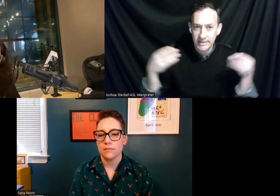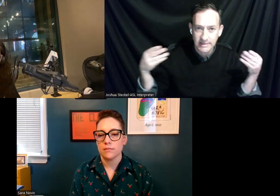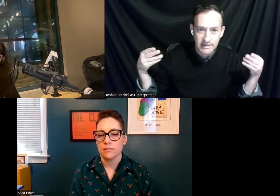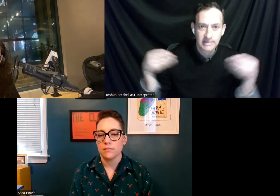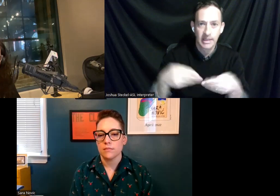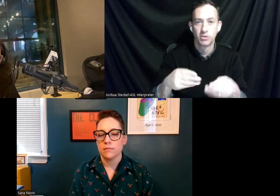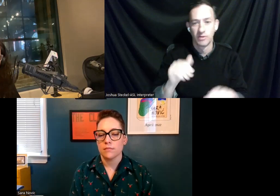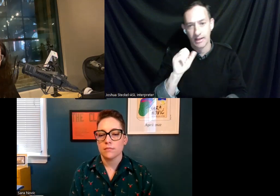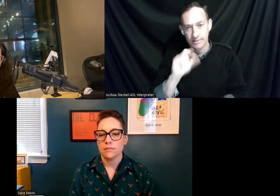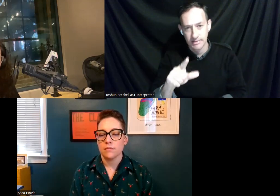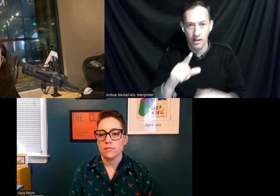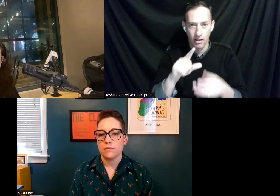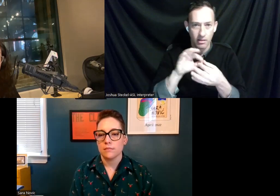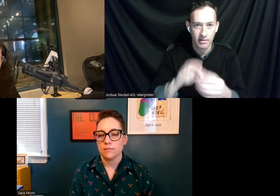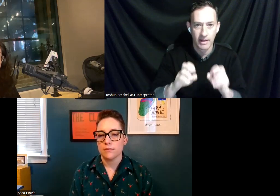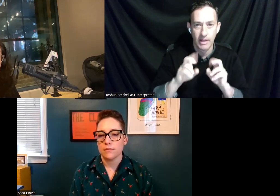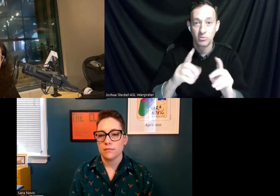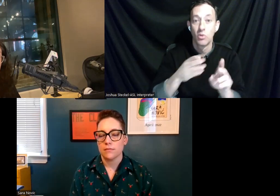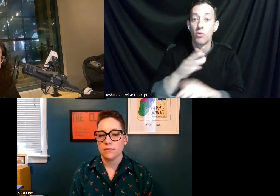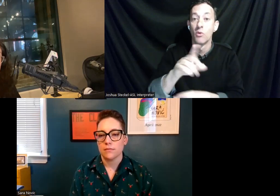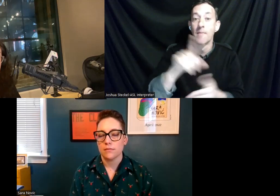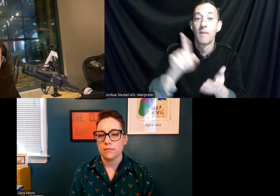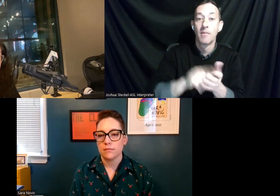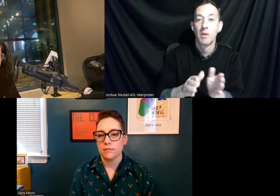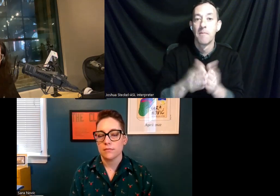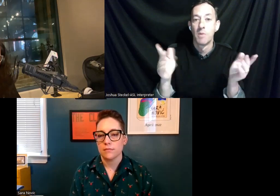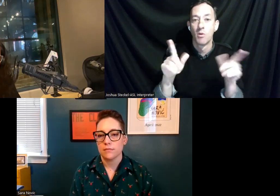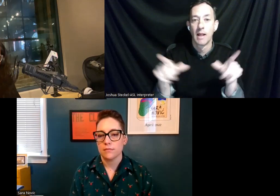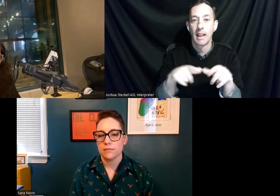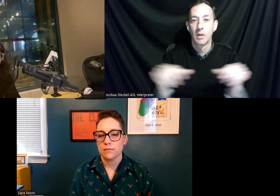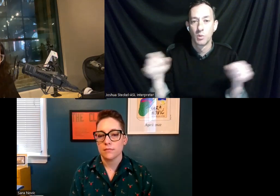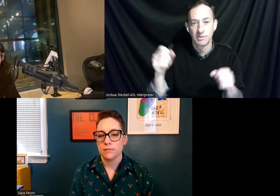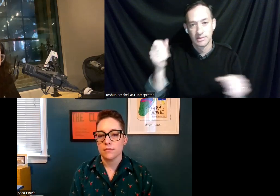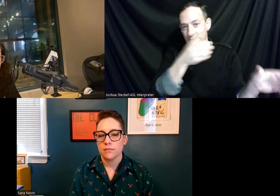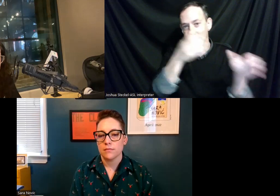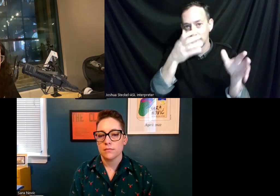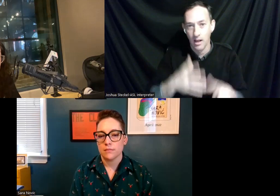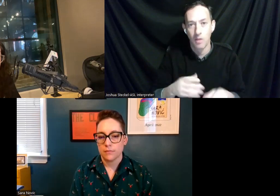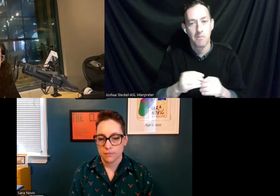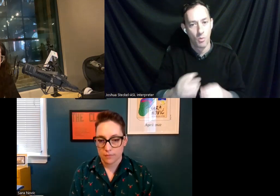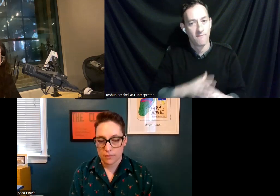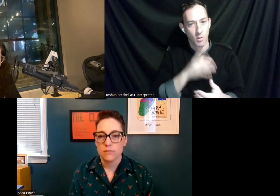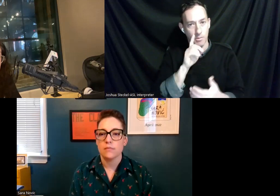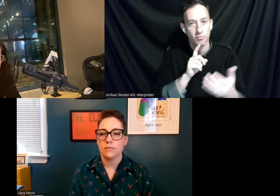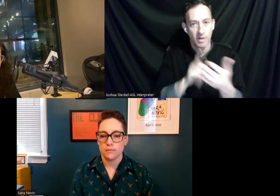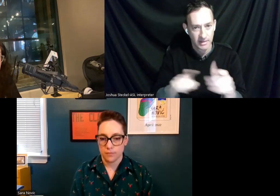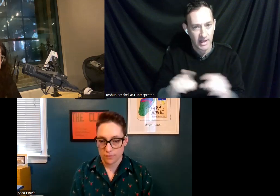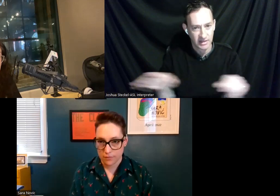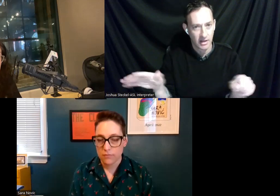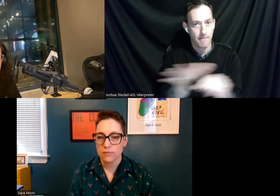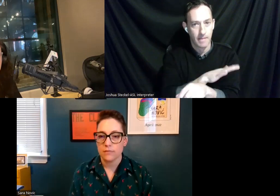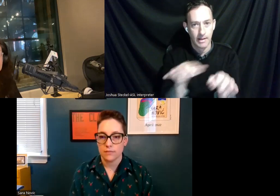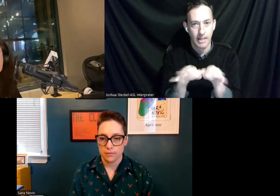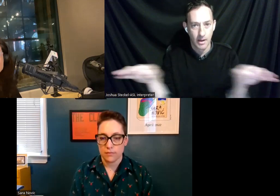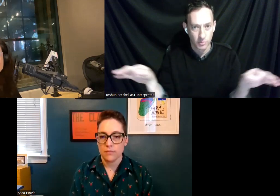ASL and education through the publication of a book of a linguistic scholar that more formally recognized it as a complete language.